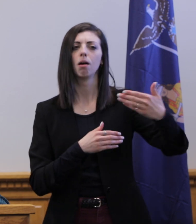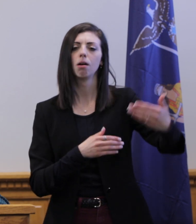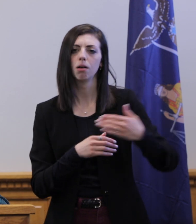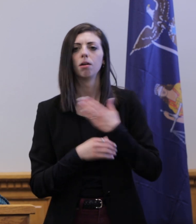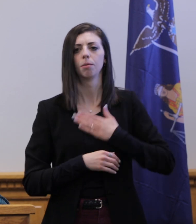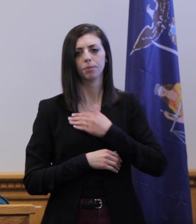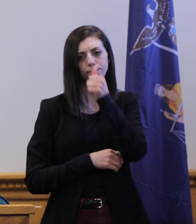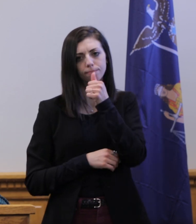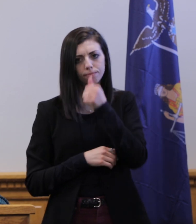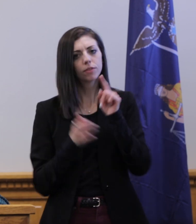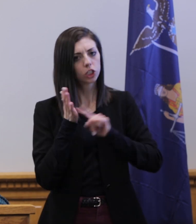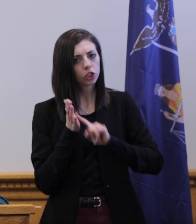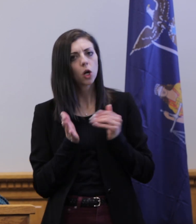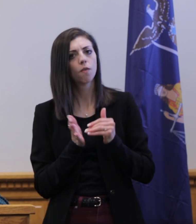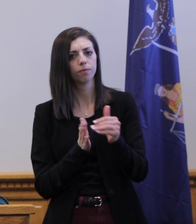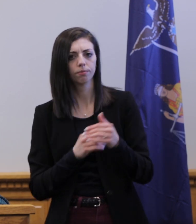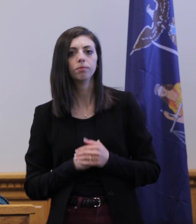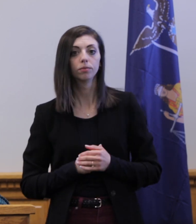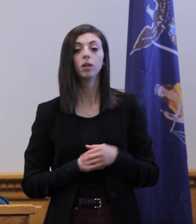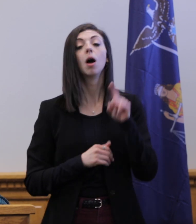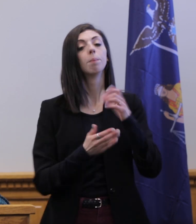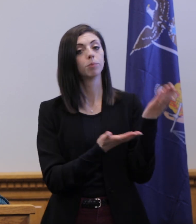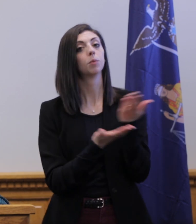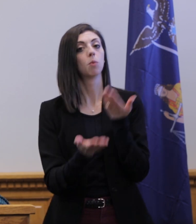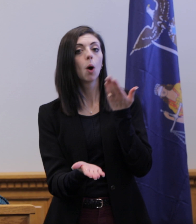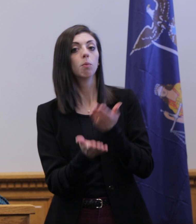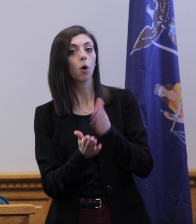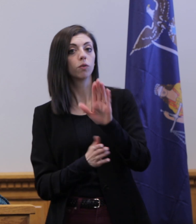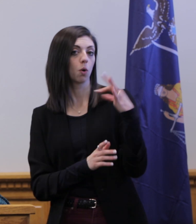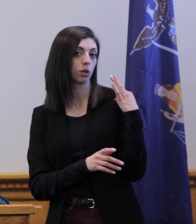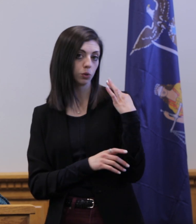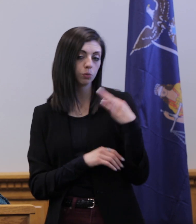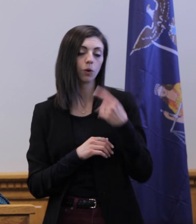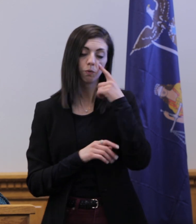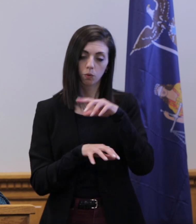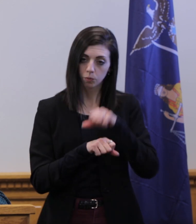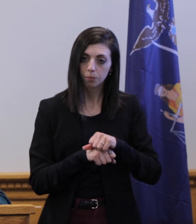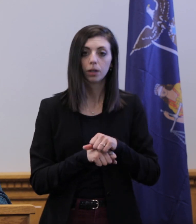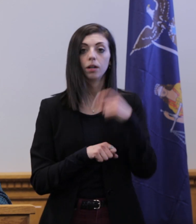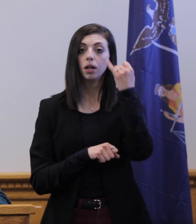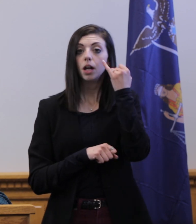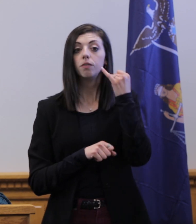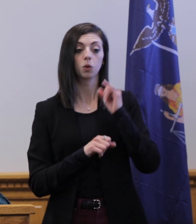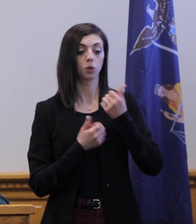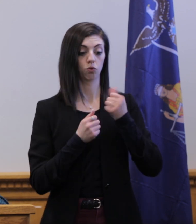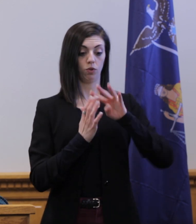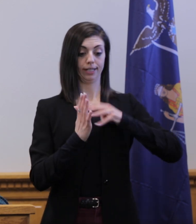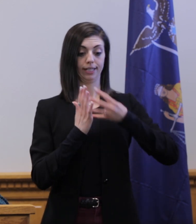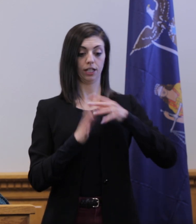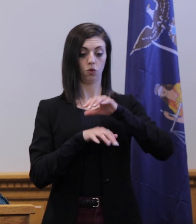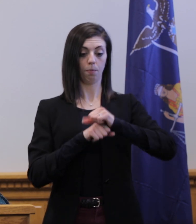patient and check back often. You must bring proof of eligibility with you to your appointment. If you are making an appointment